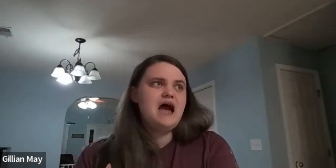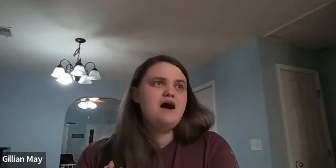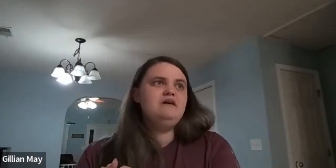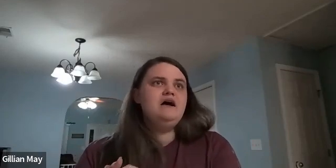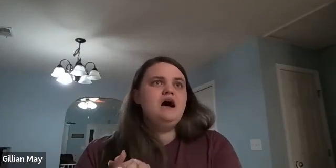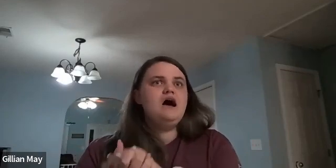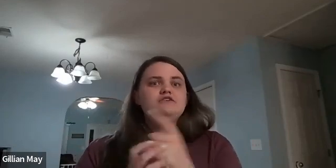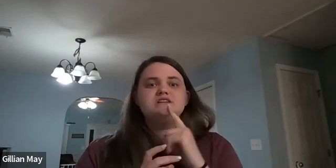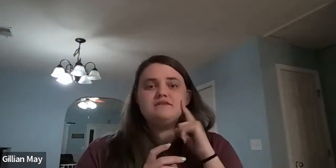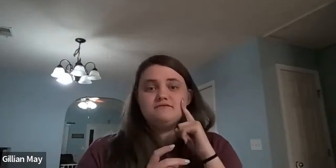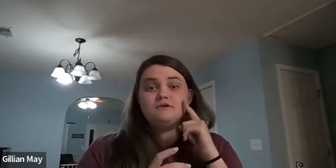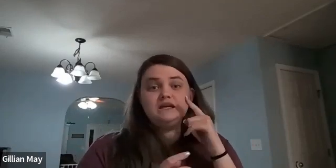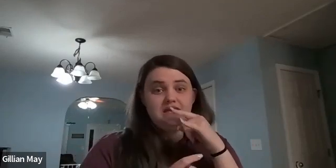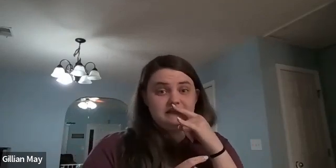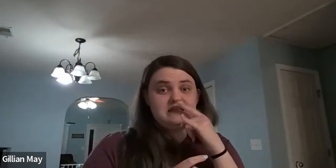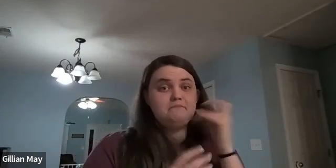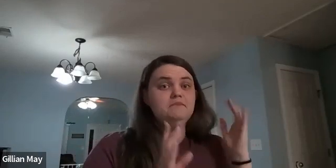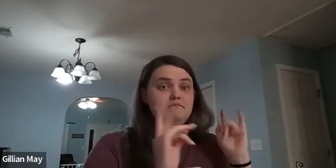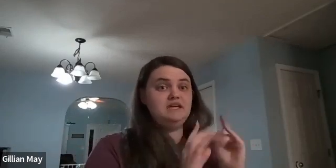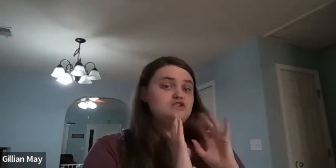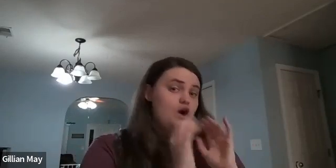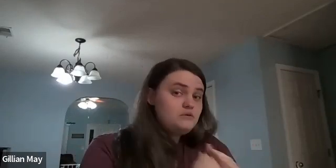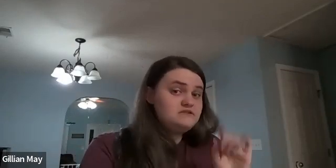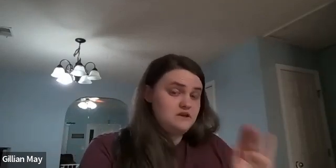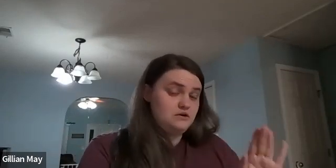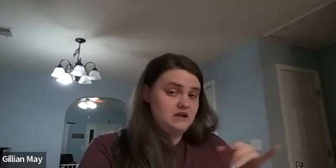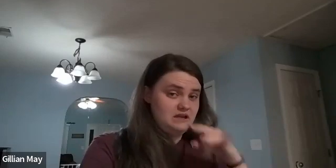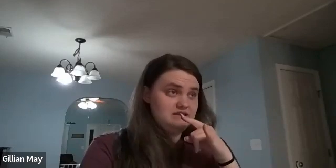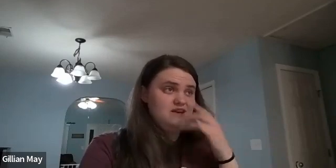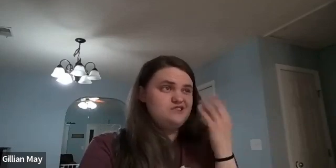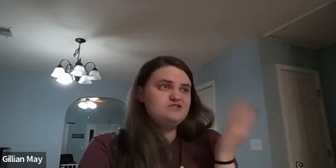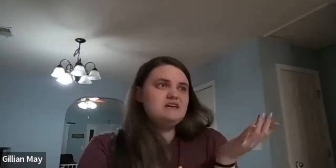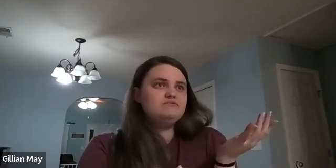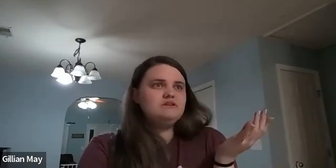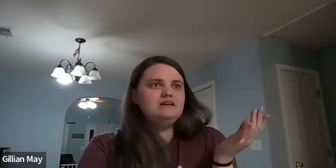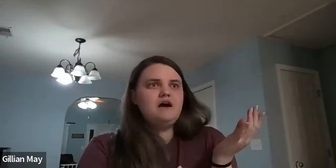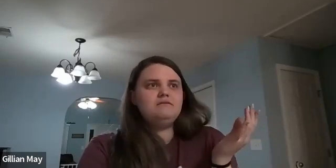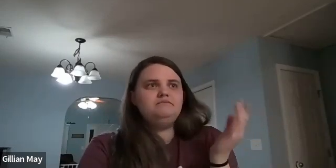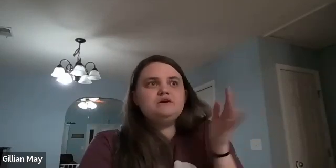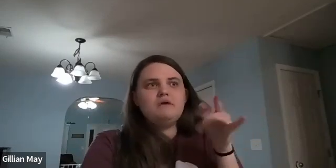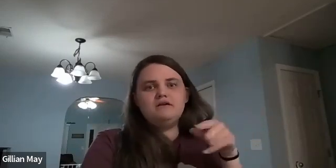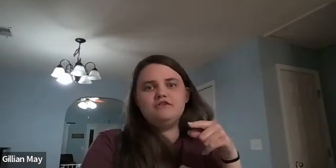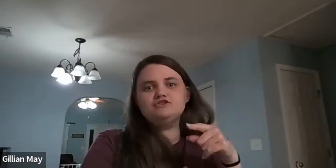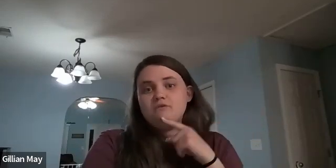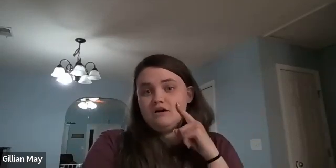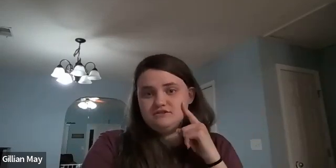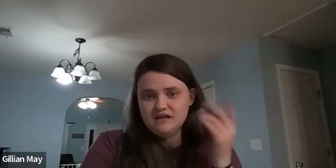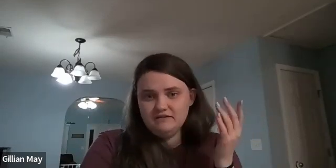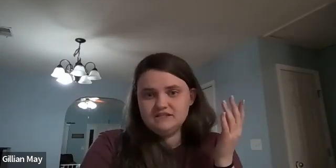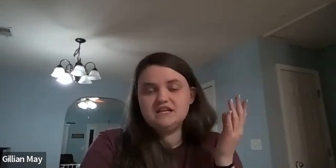have other deaf kids that can meet and talk with your kids so they can really be around others who are also deaf to get